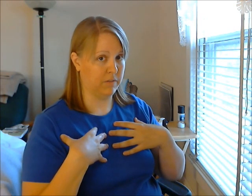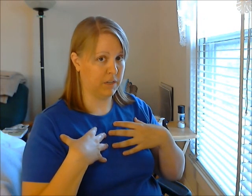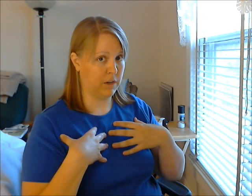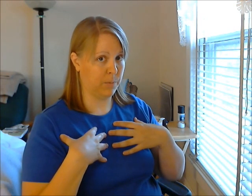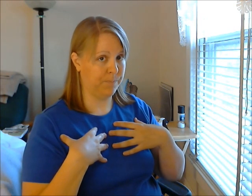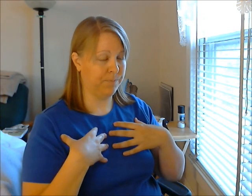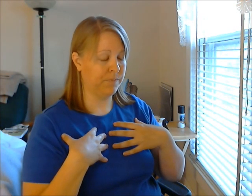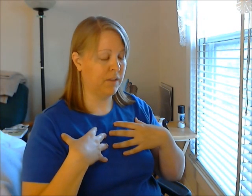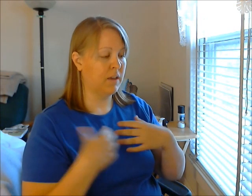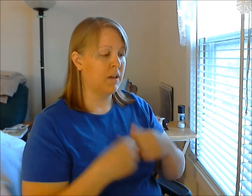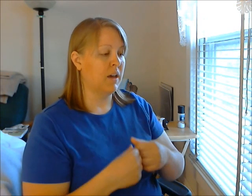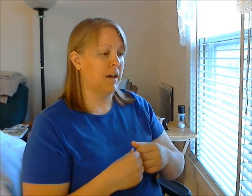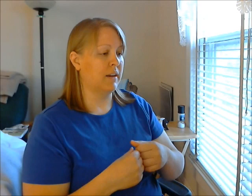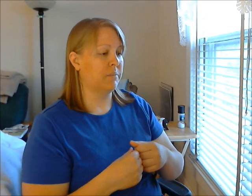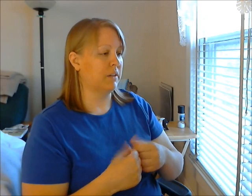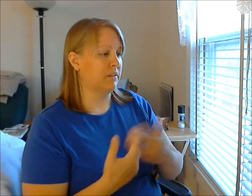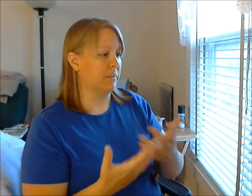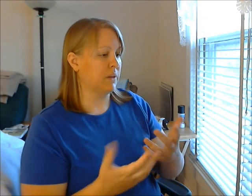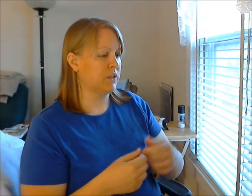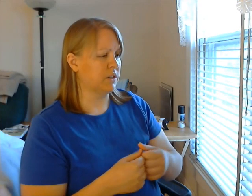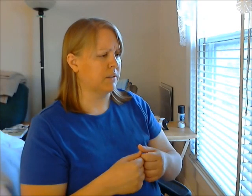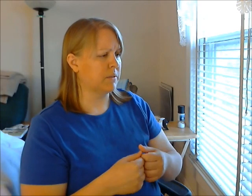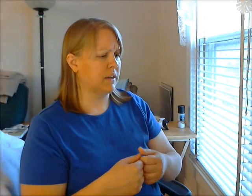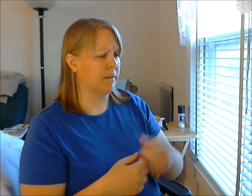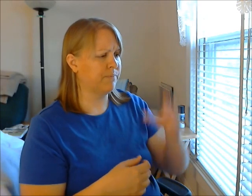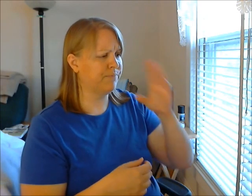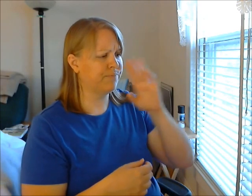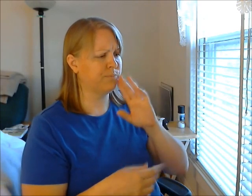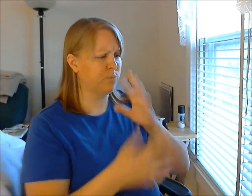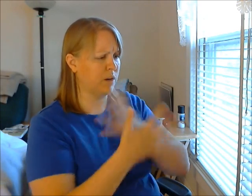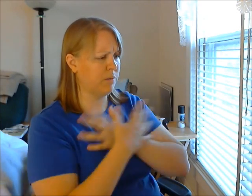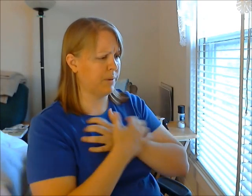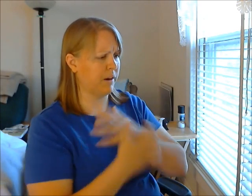video. And I'm going to say my question. I'm going to say, brown bear,